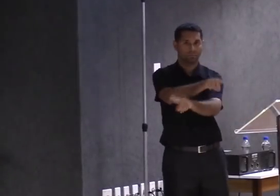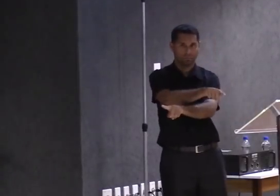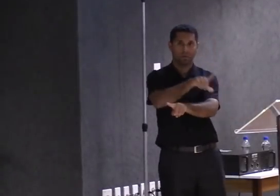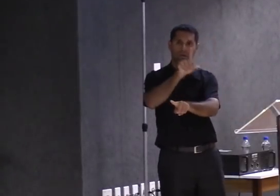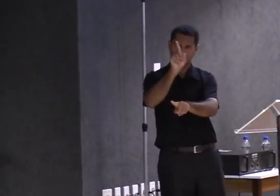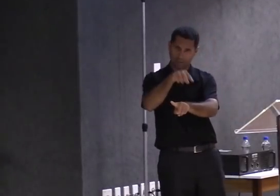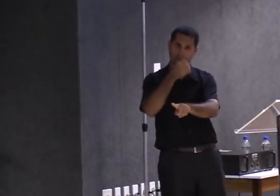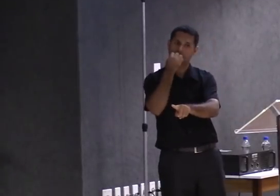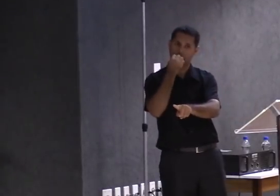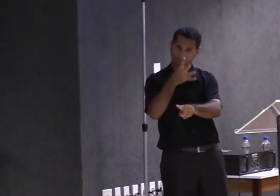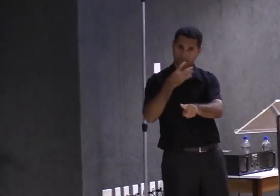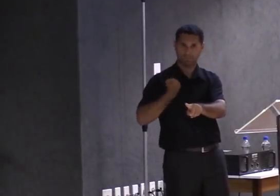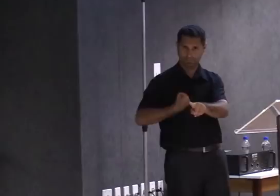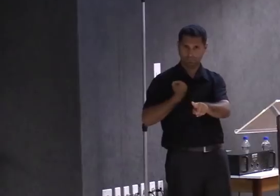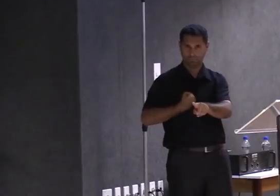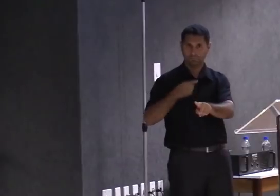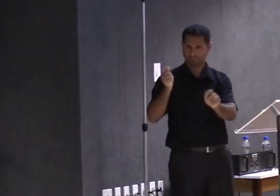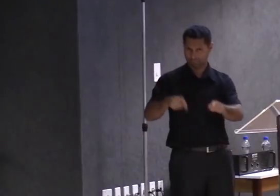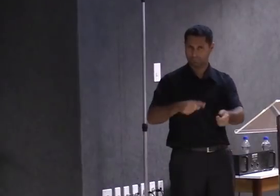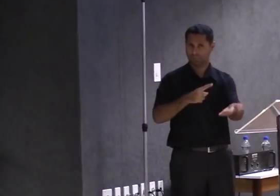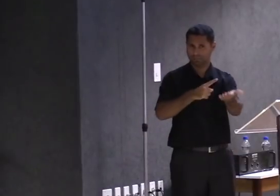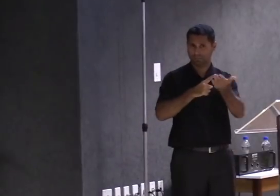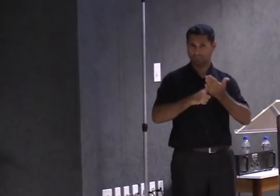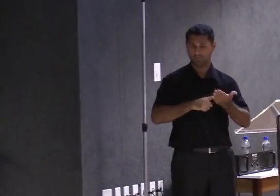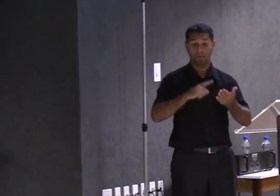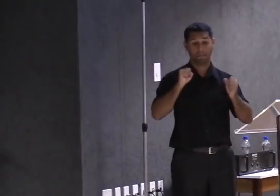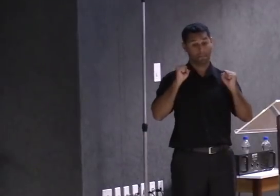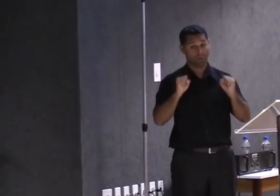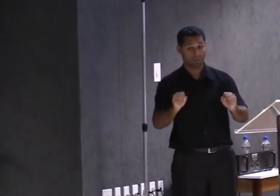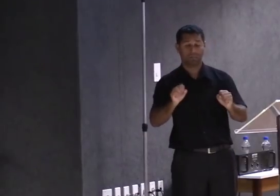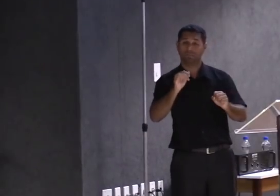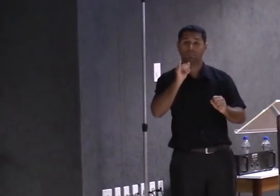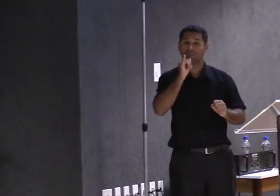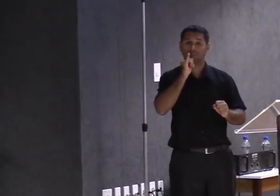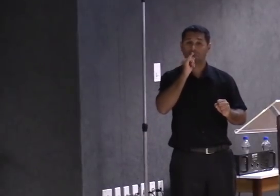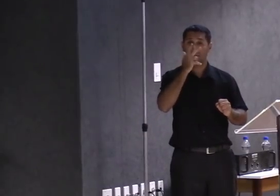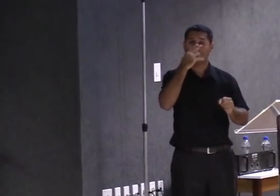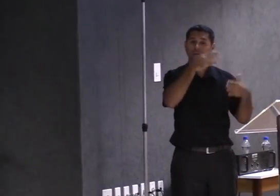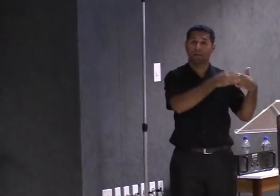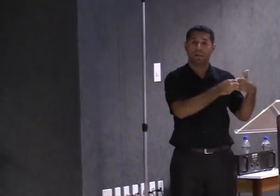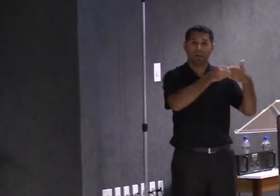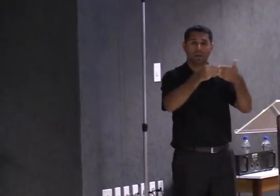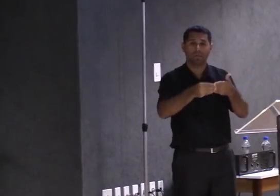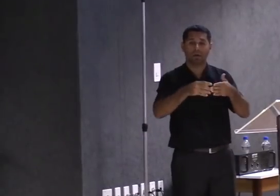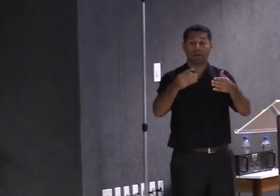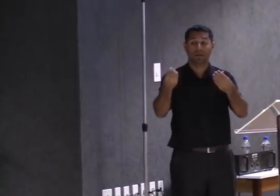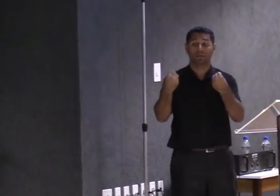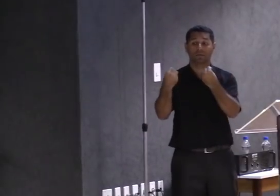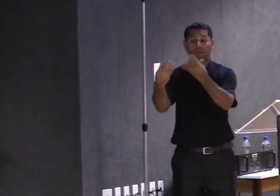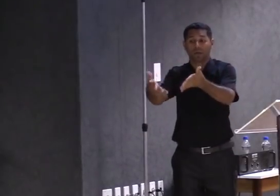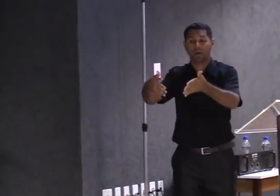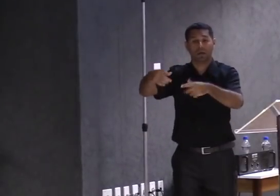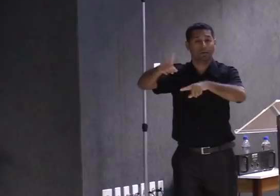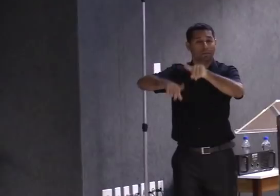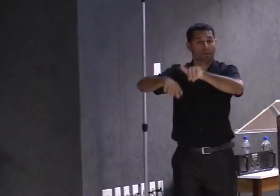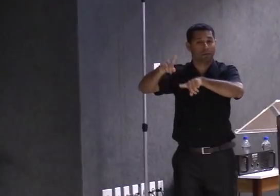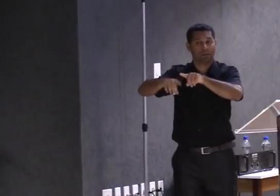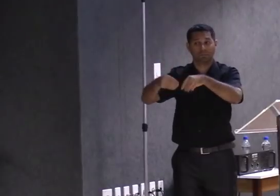boa alternativa. Ela pode te levar a fornecer um material para os alunos,